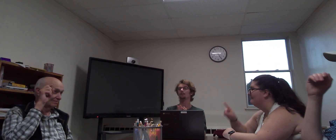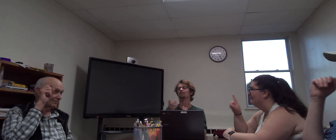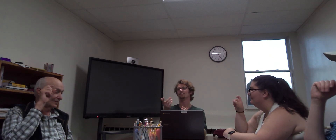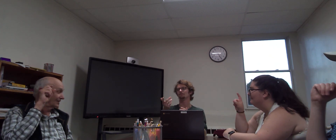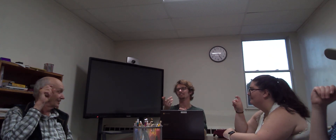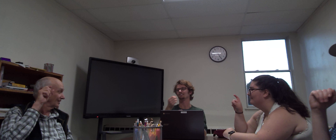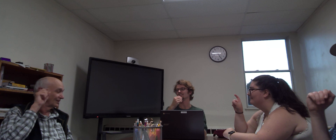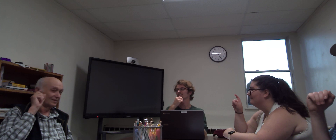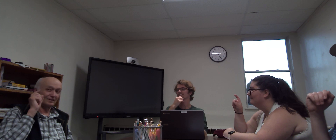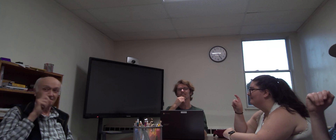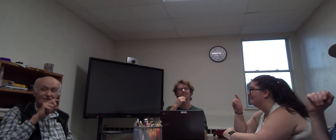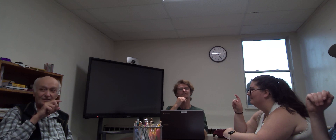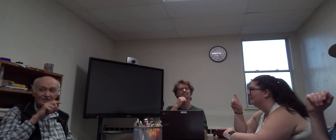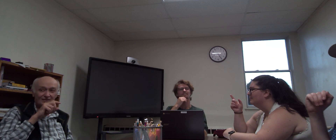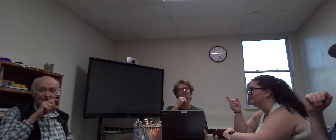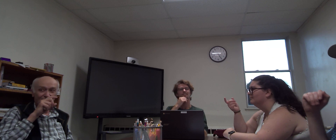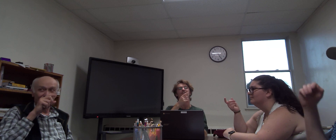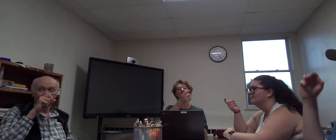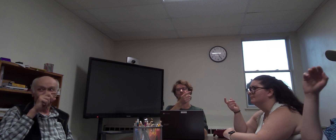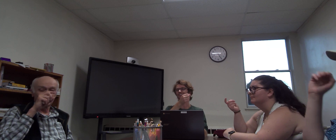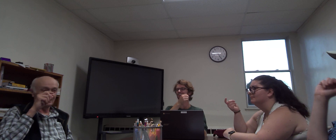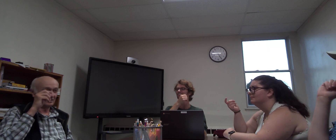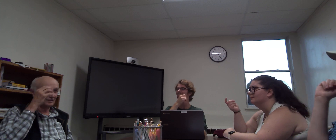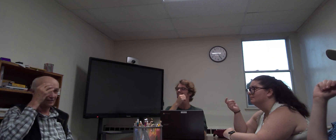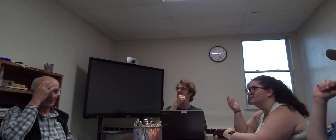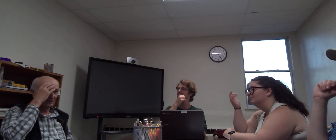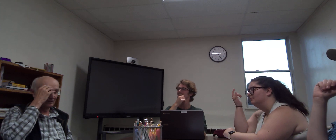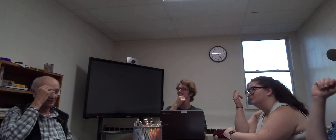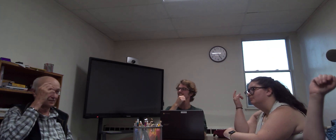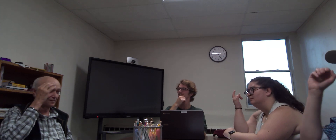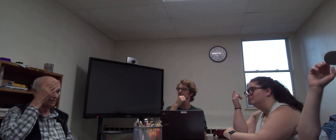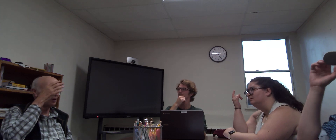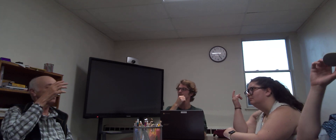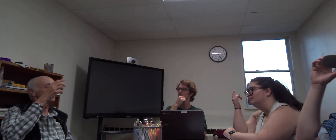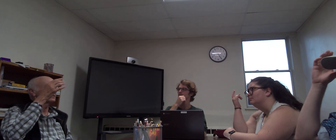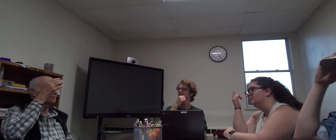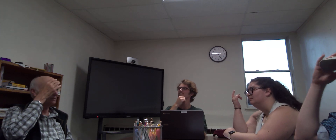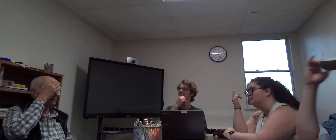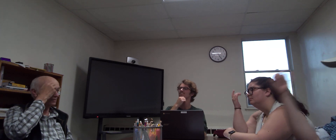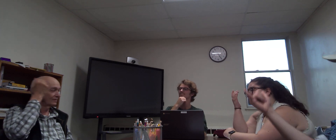That's pretty close, Joe. There we go. Oh.